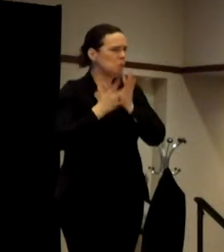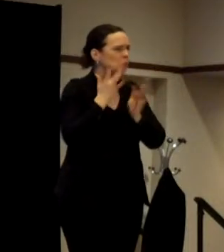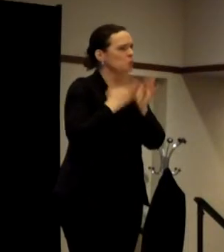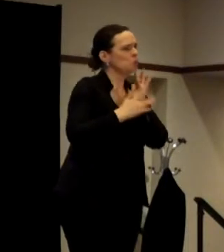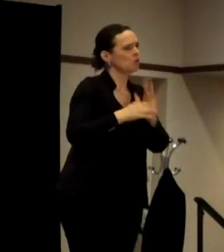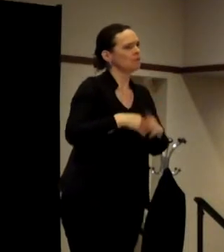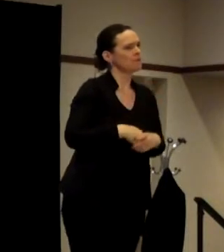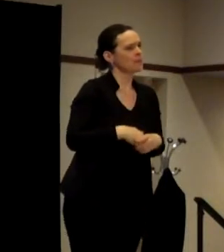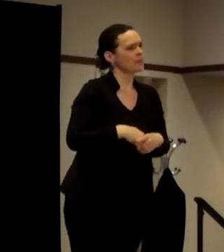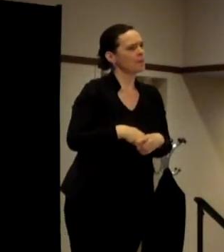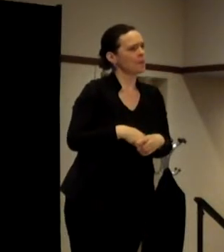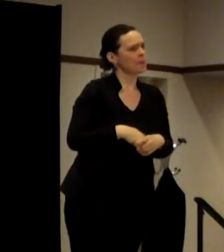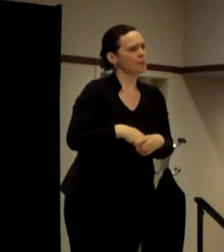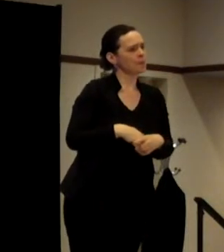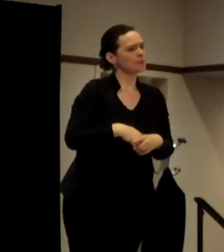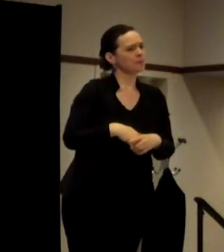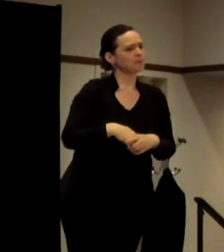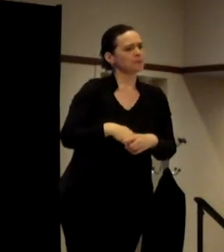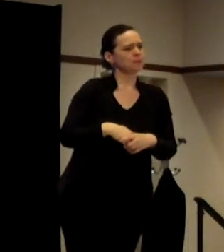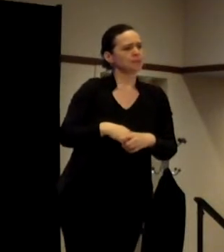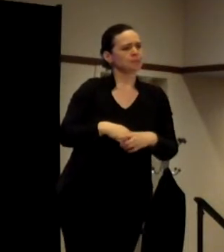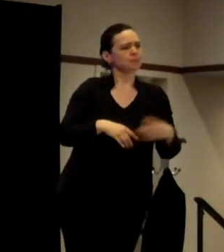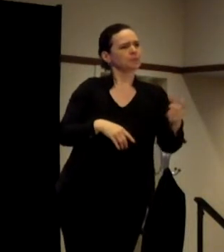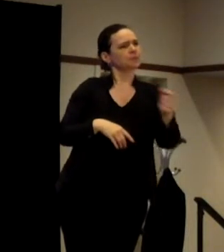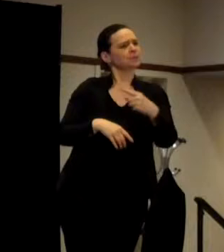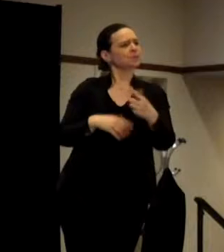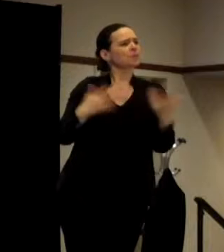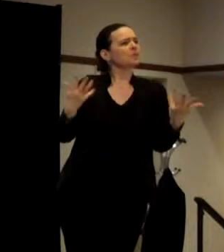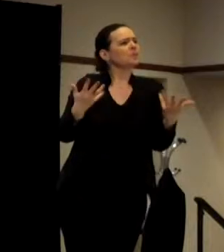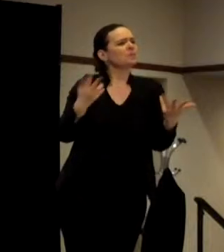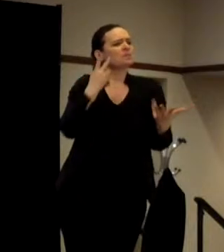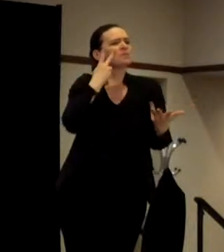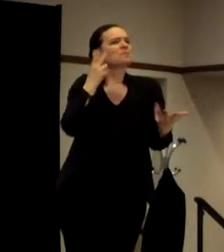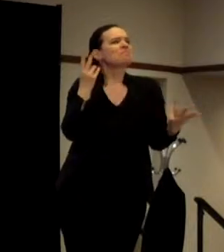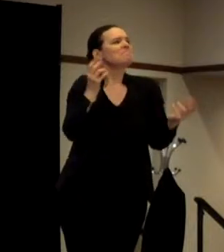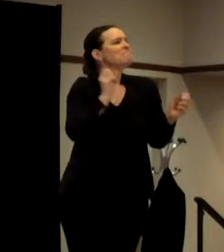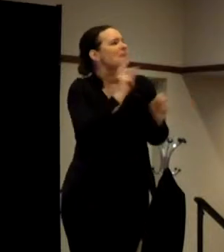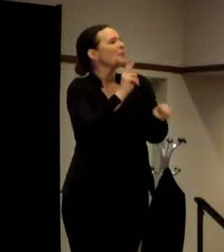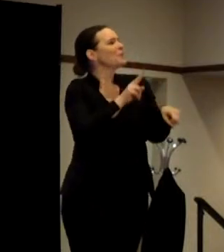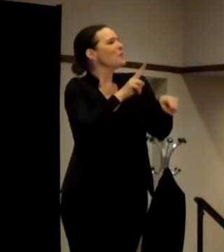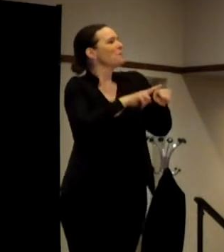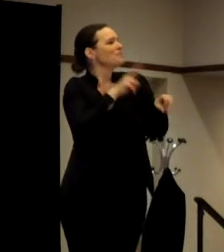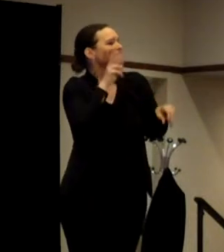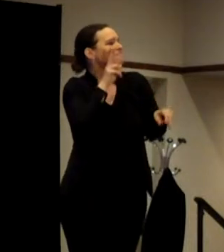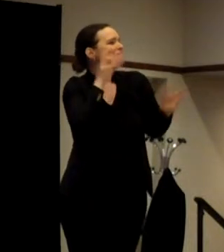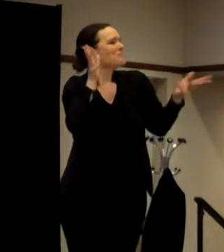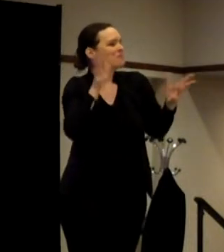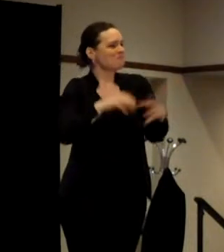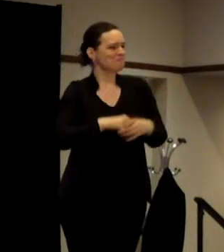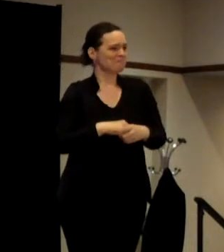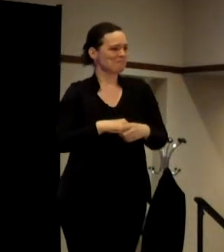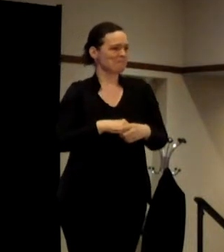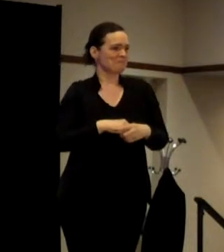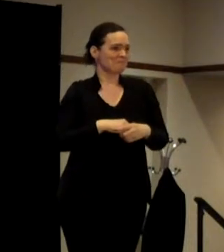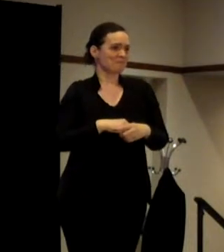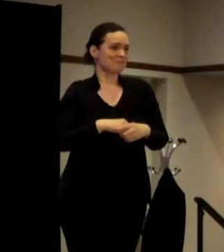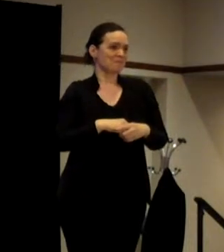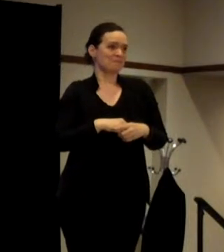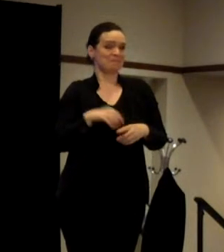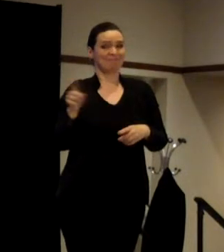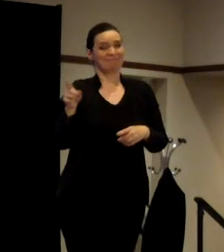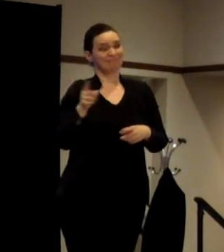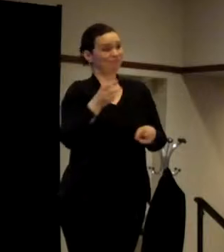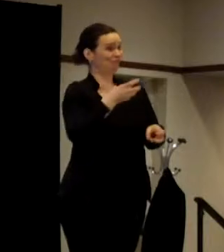tell because on the human services side, you still don't have normal socializing